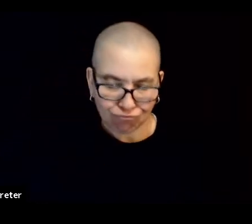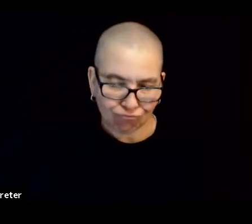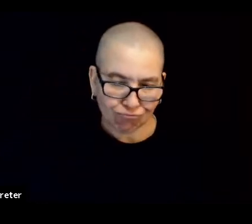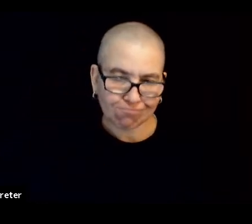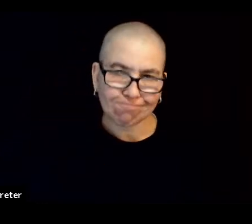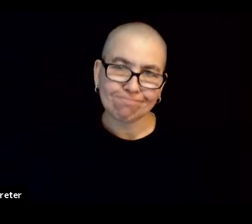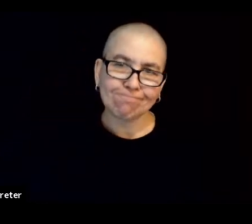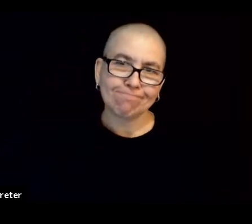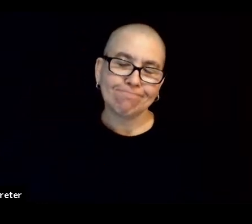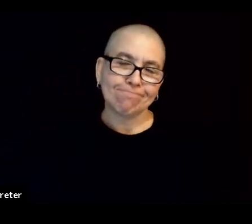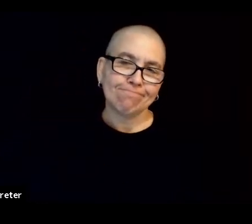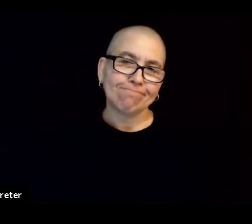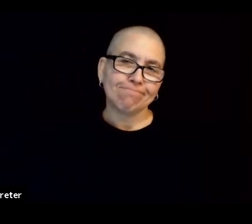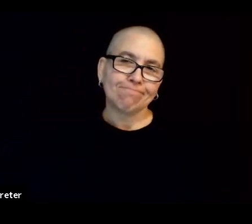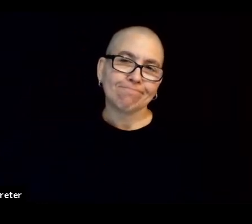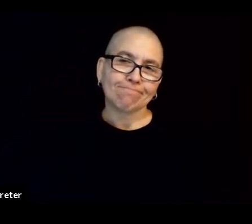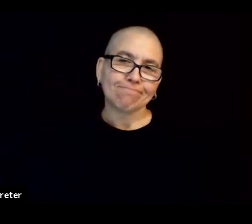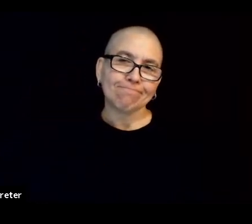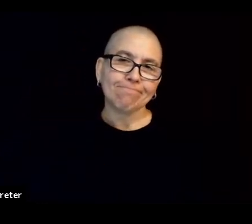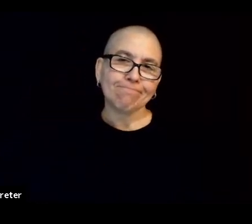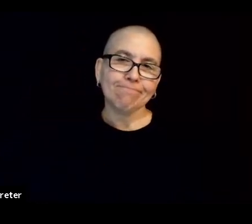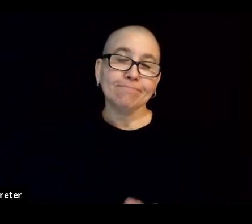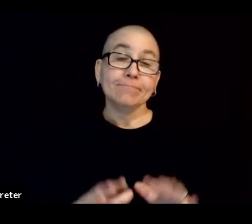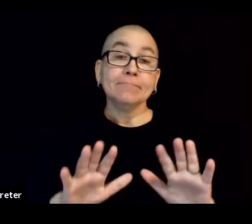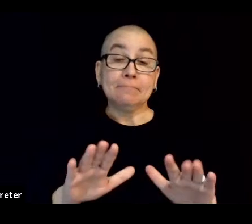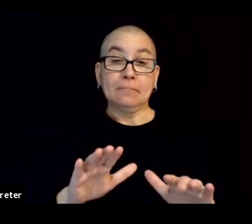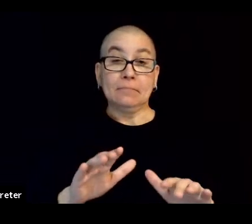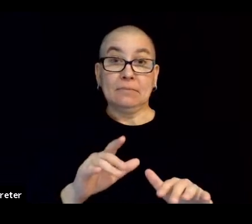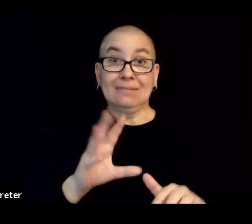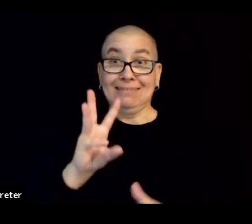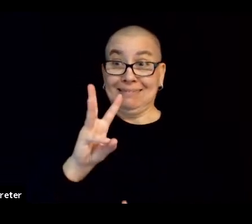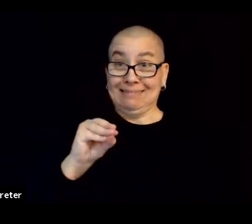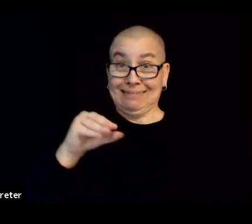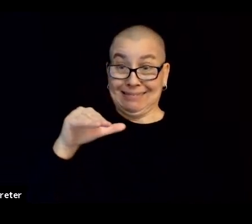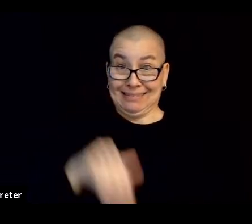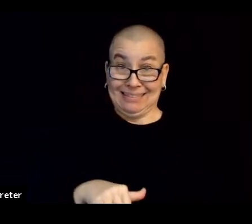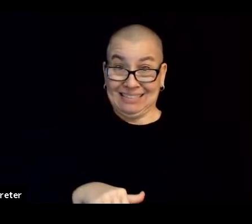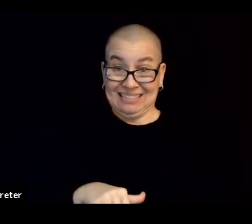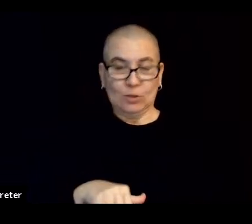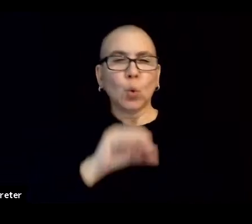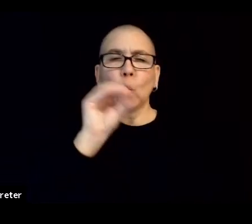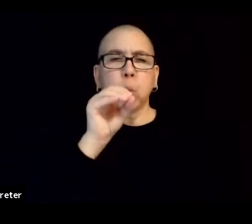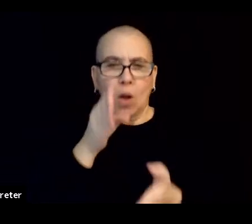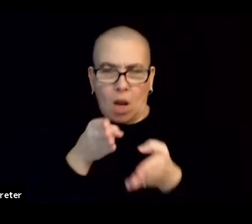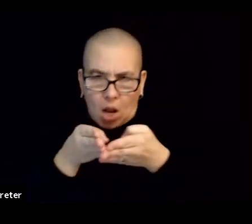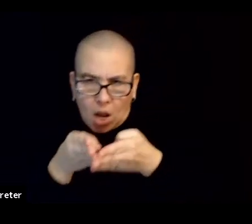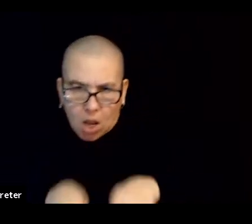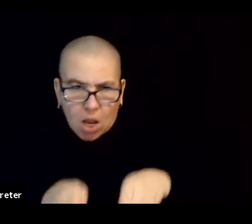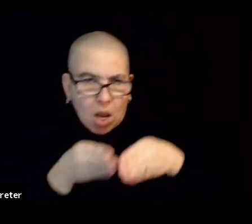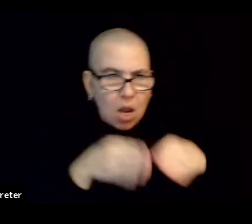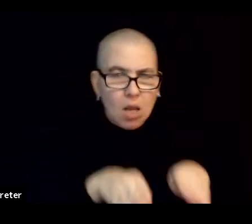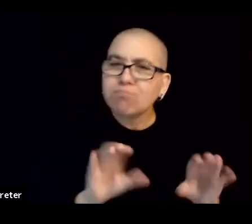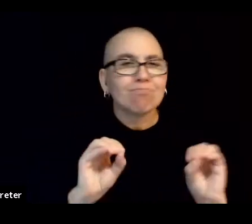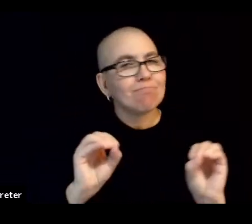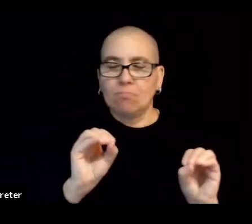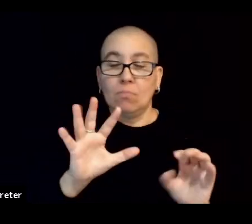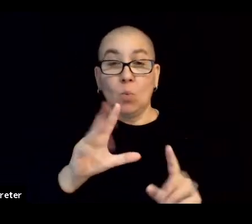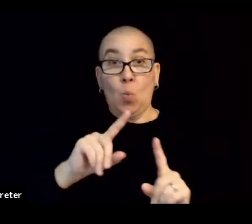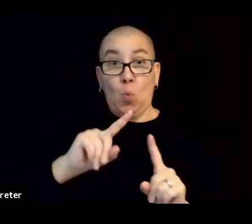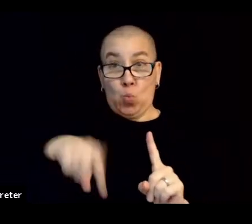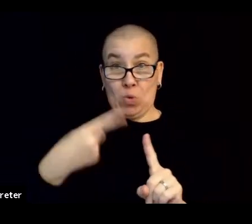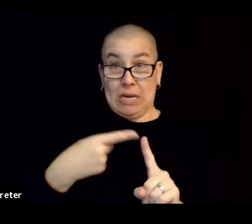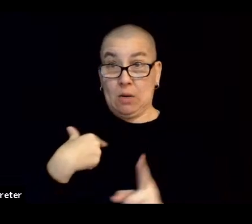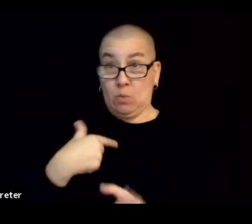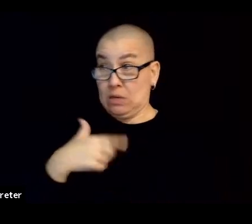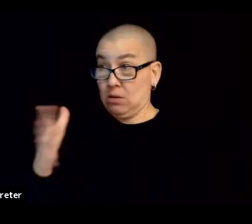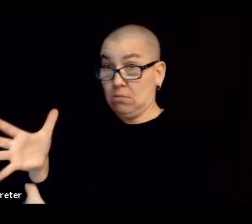That means that those are coming out of allocations that could go to other systems. So it's as if there's no more being added to the pool. This is